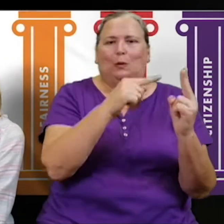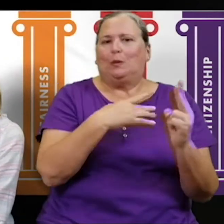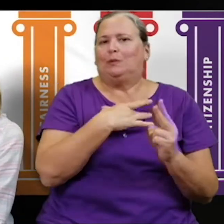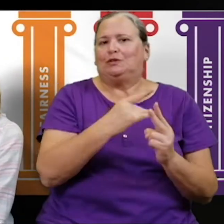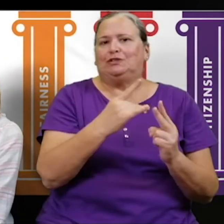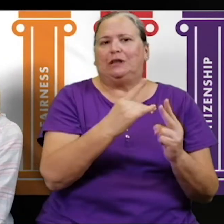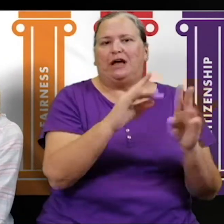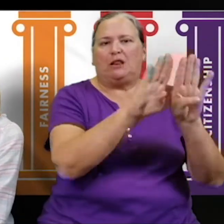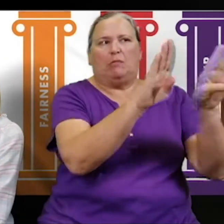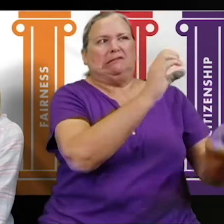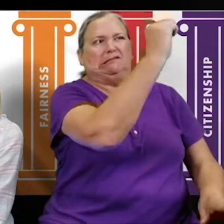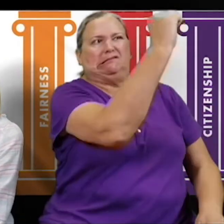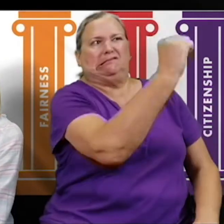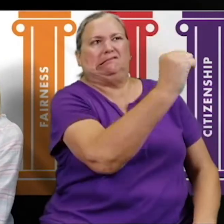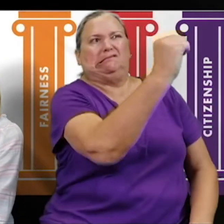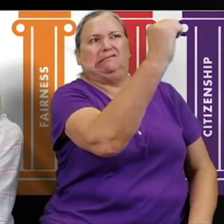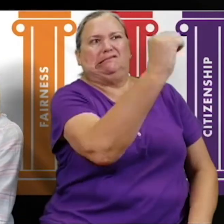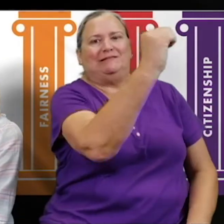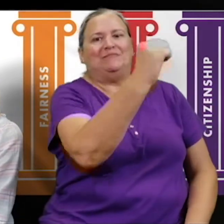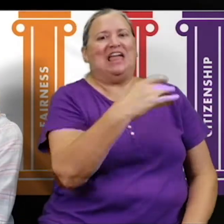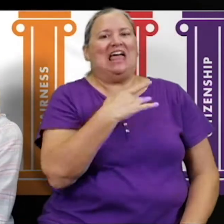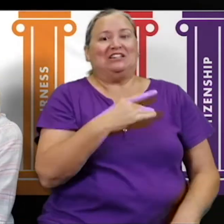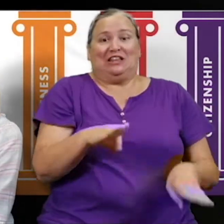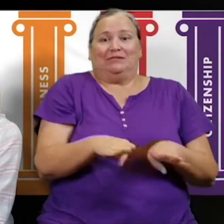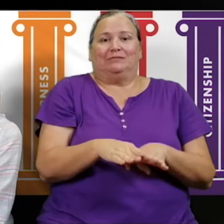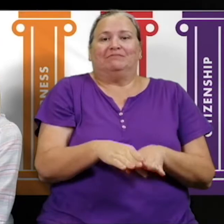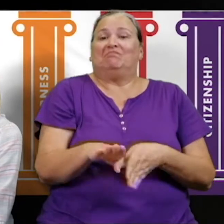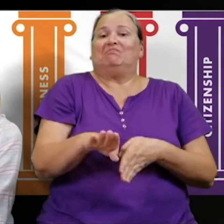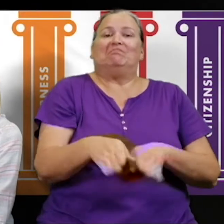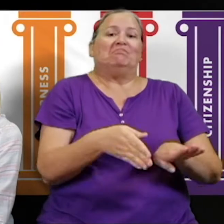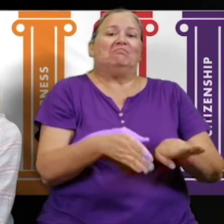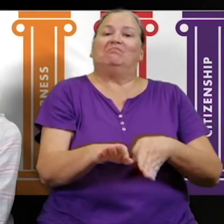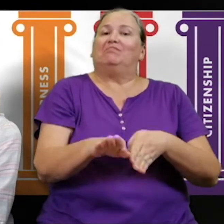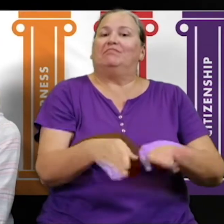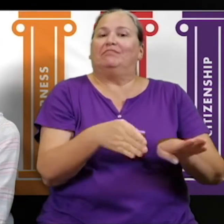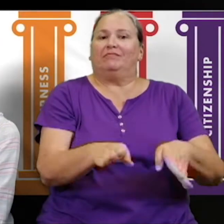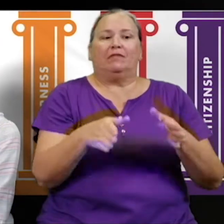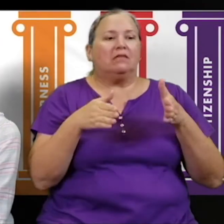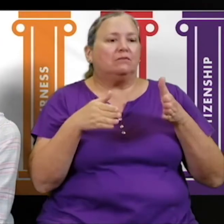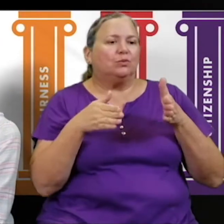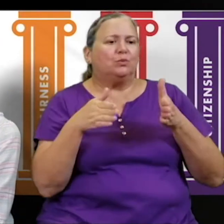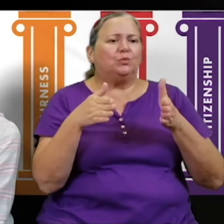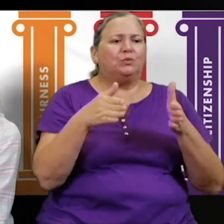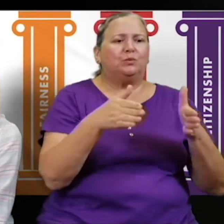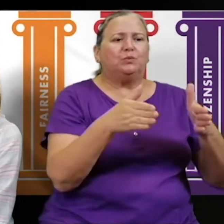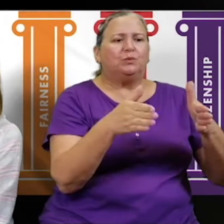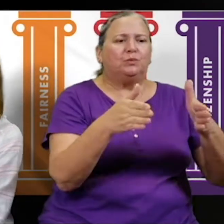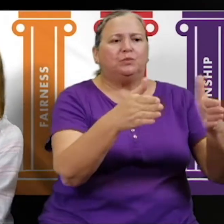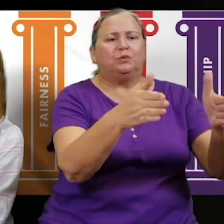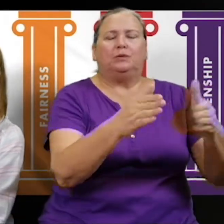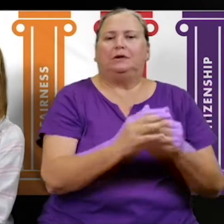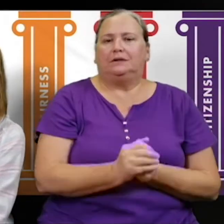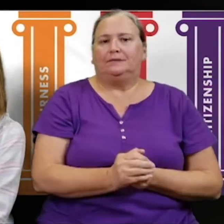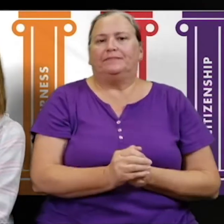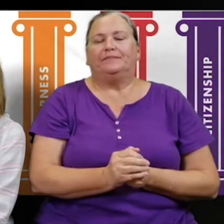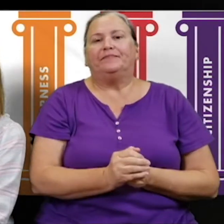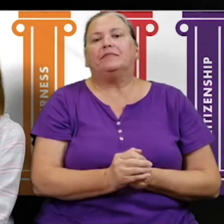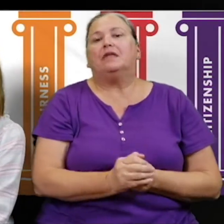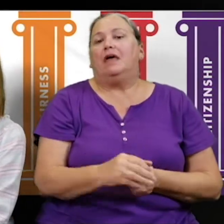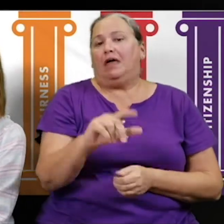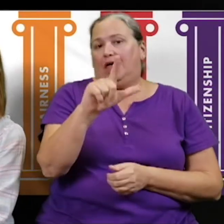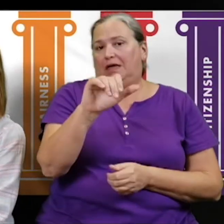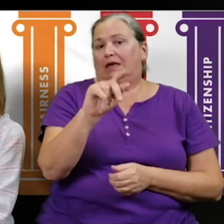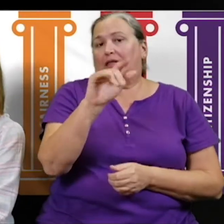chalk. And she loved the way her boots went clickety-clickety-click down the long, shiny hallways.